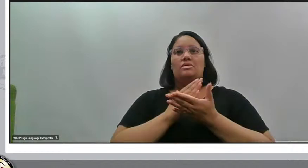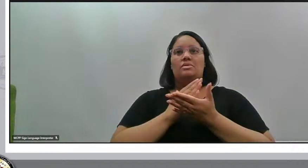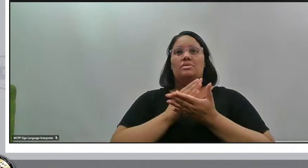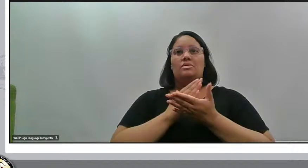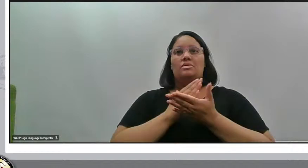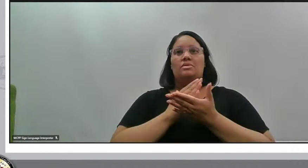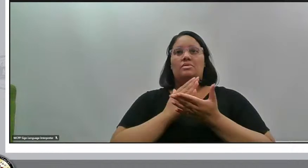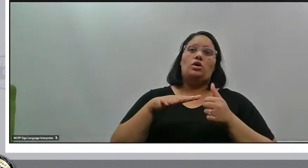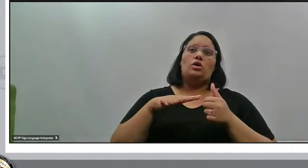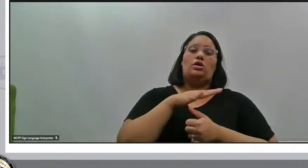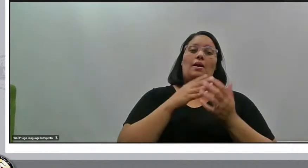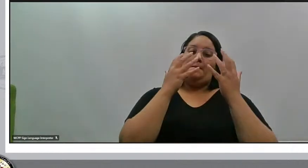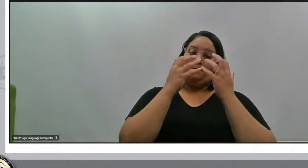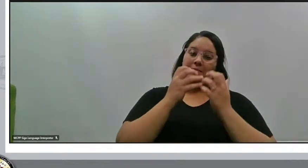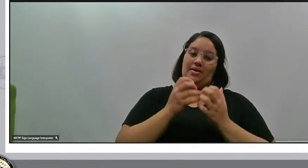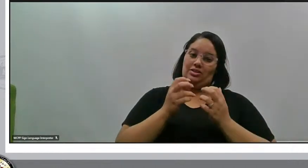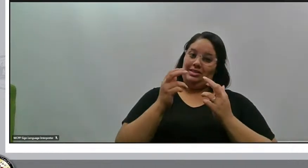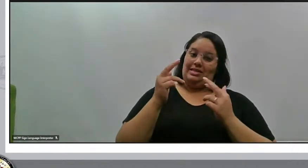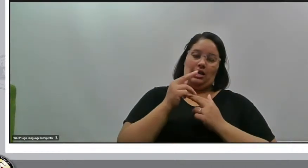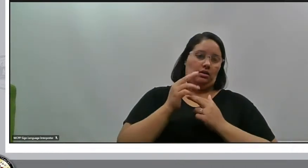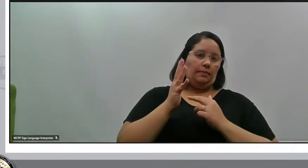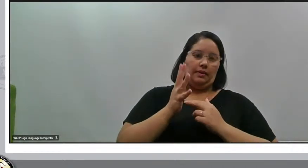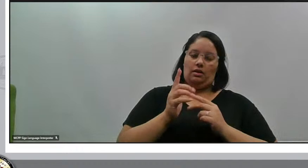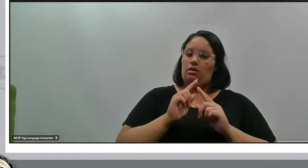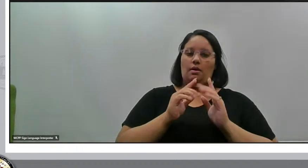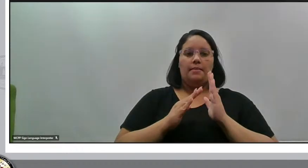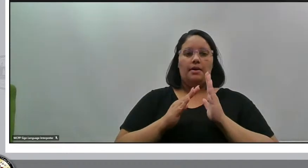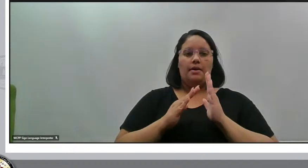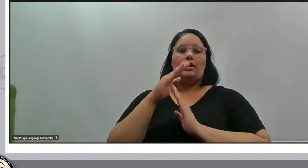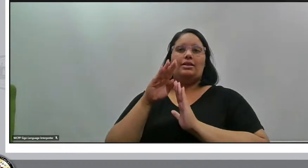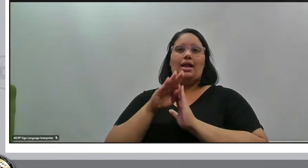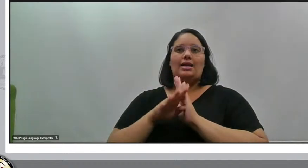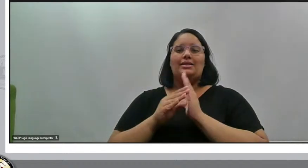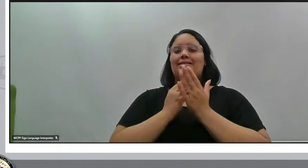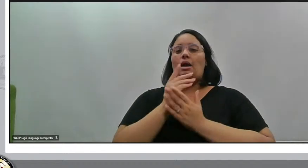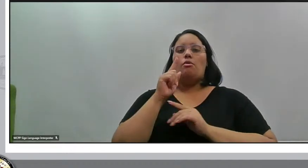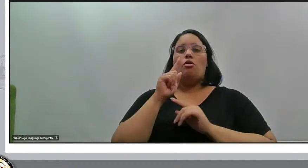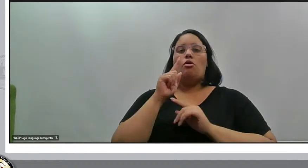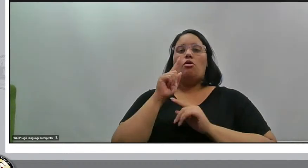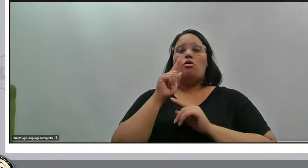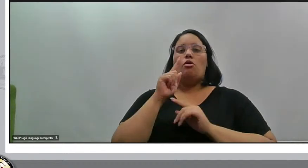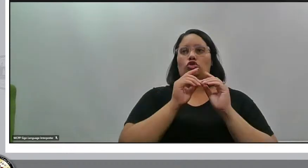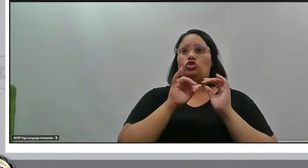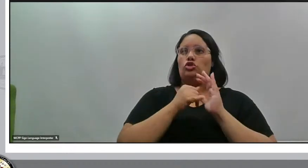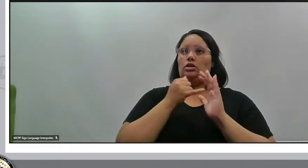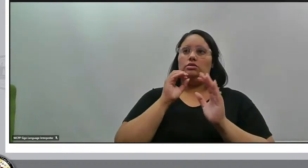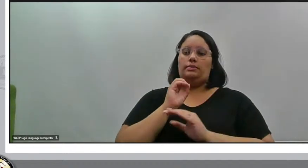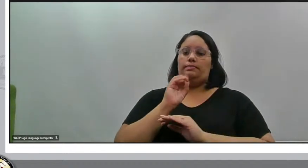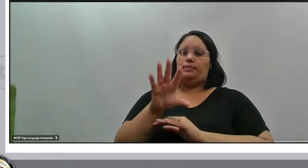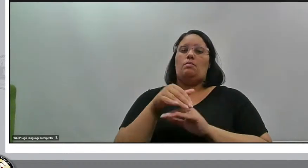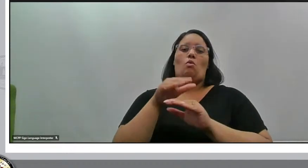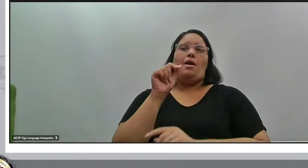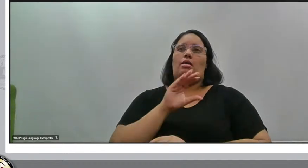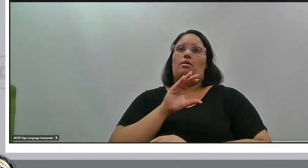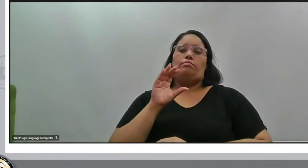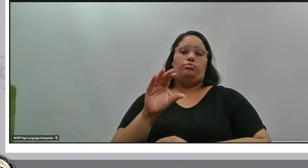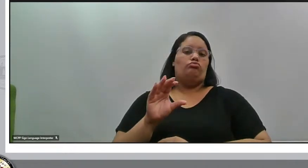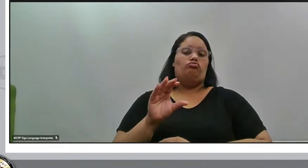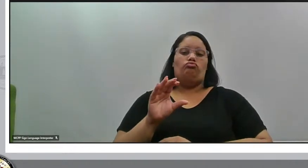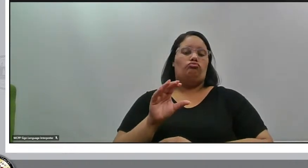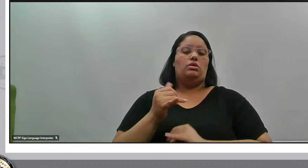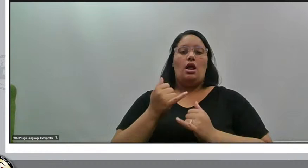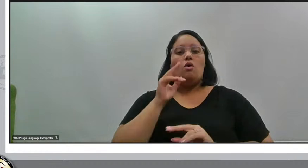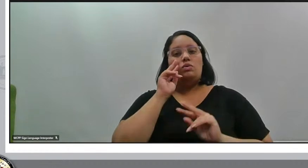about prioritization. Some things cannot be fixed by simply throwing more money at it. So when we look at the